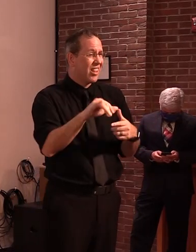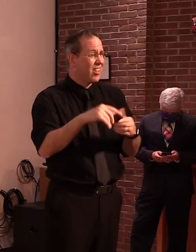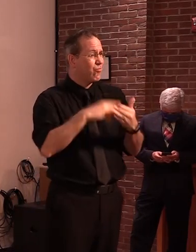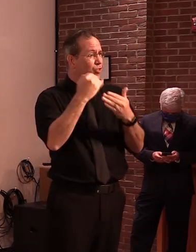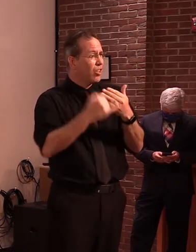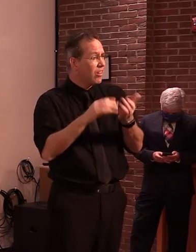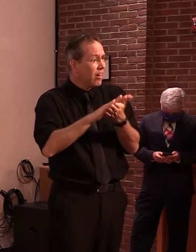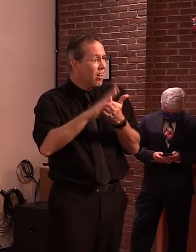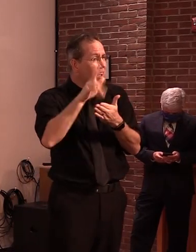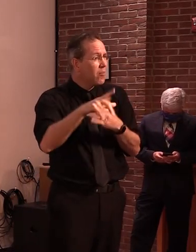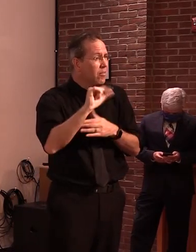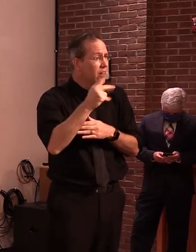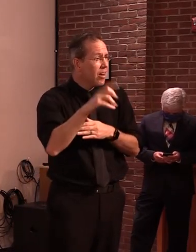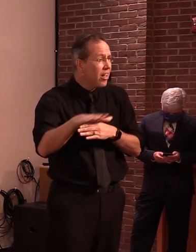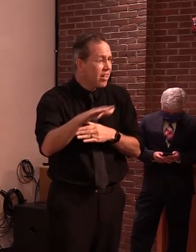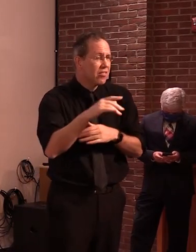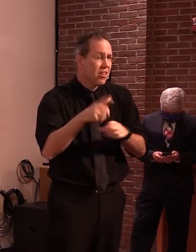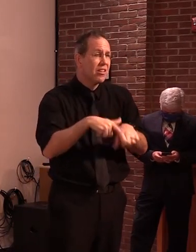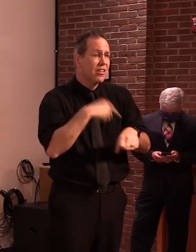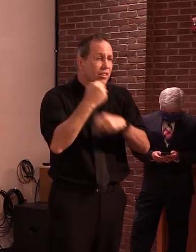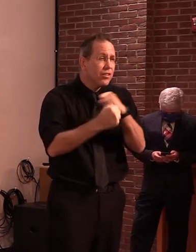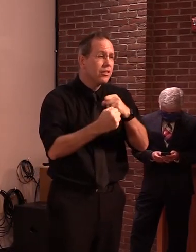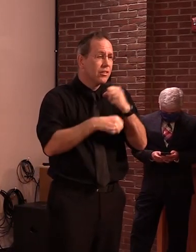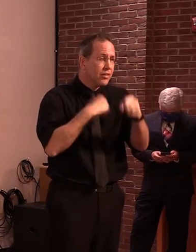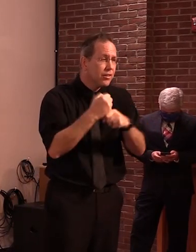we're taking steps